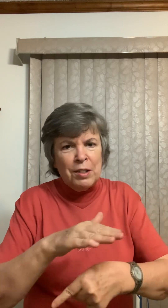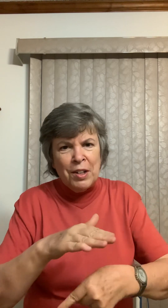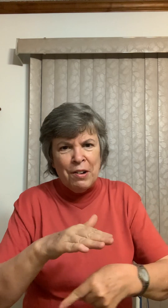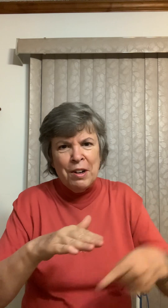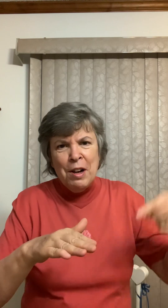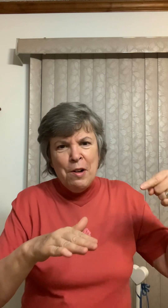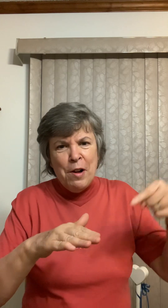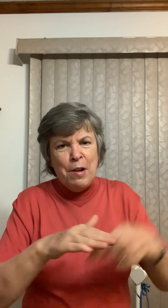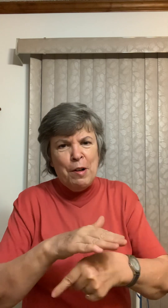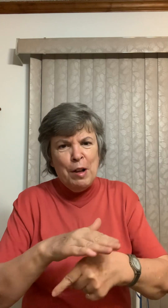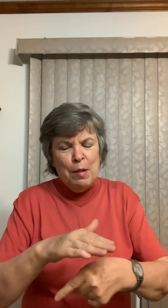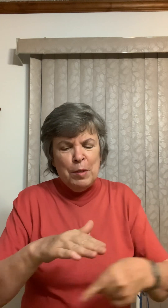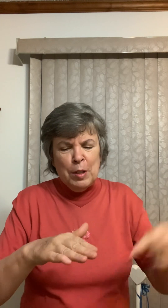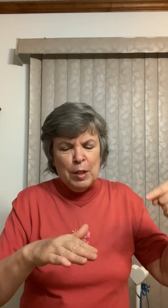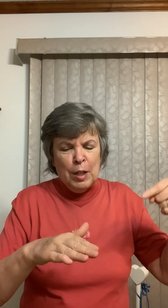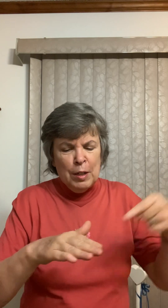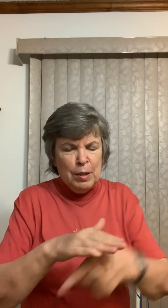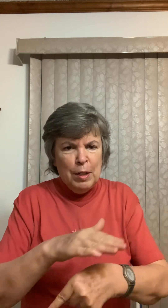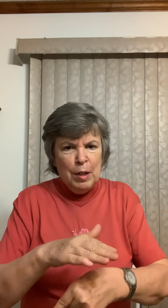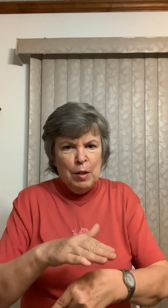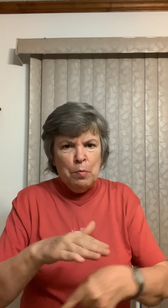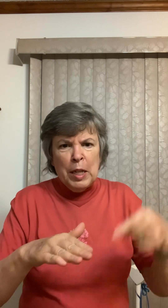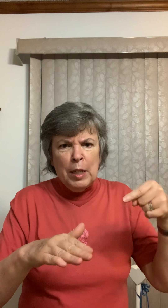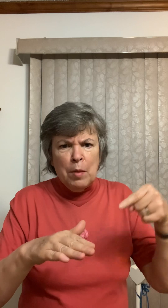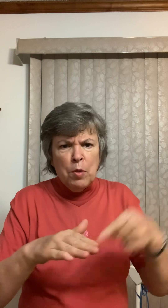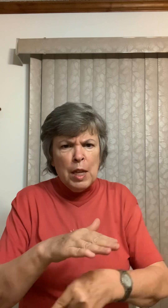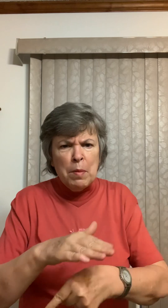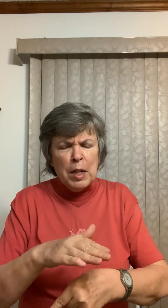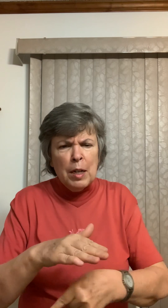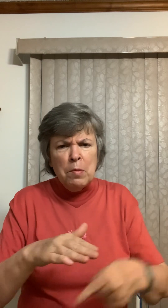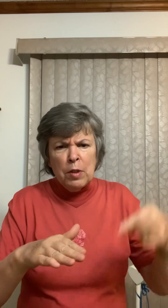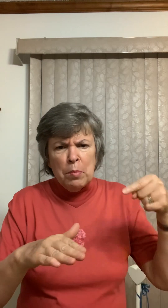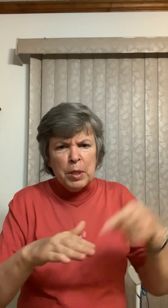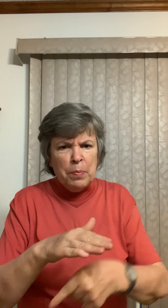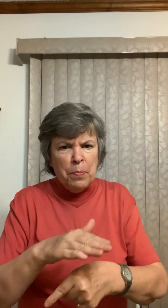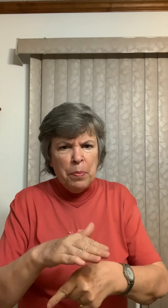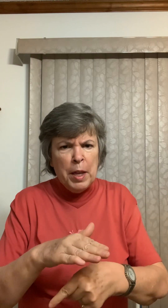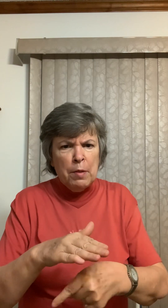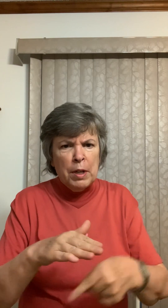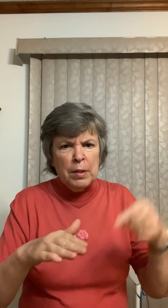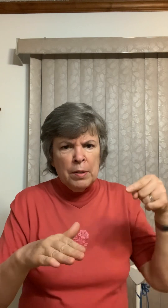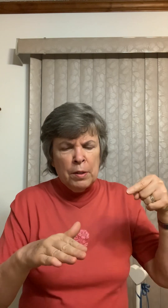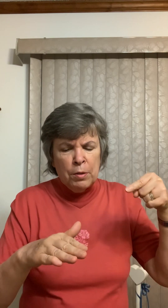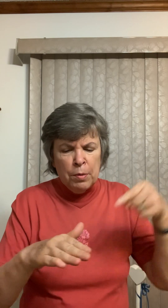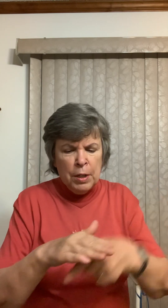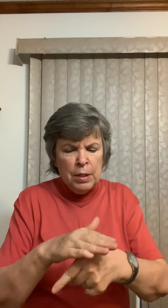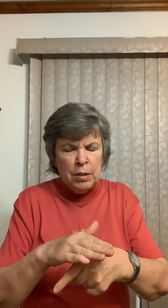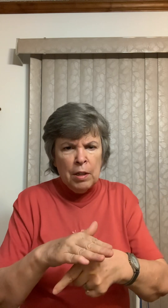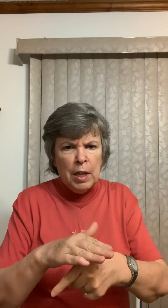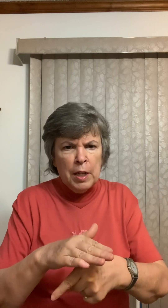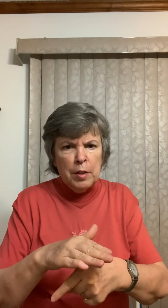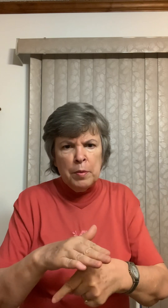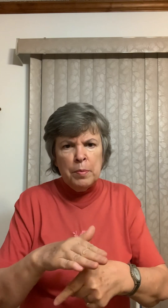know. Just kind of making up where that might have come from, but anyway, so slain.